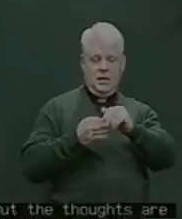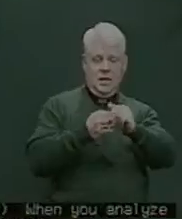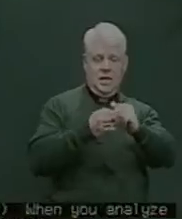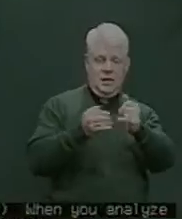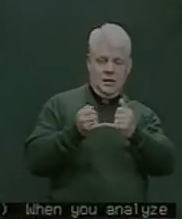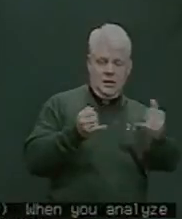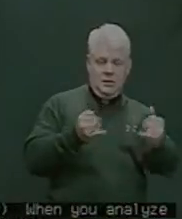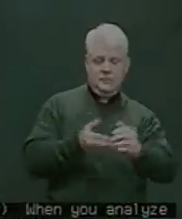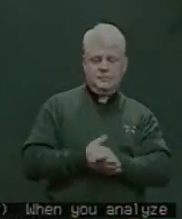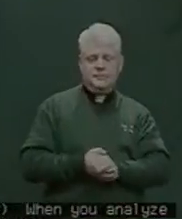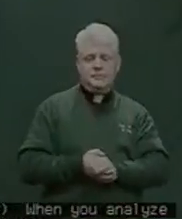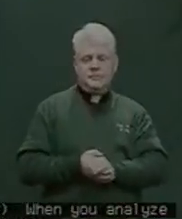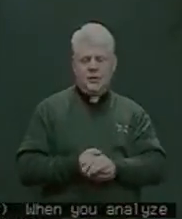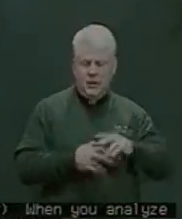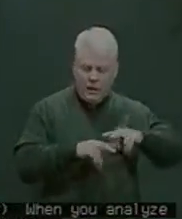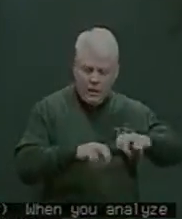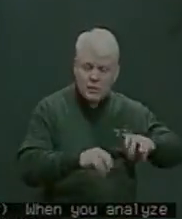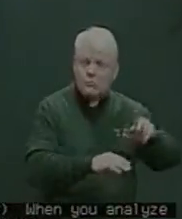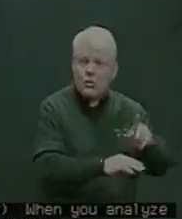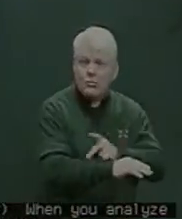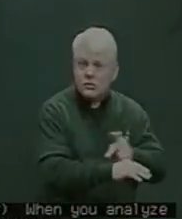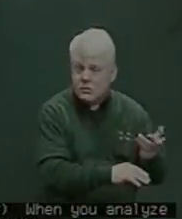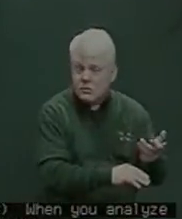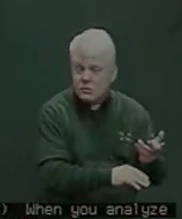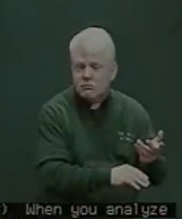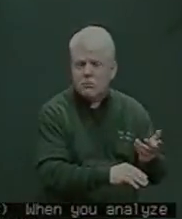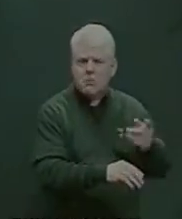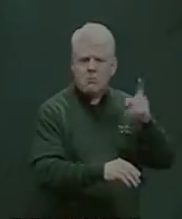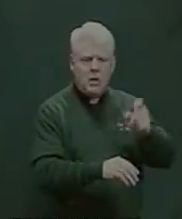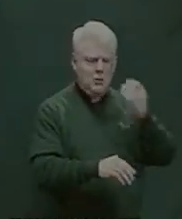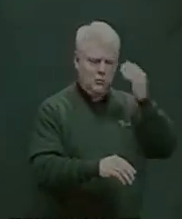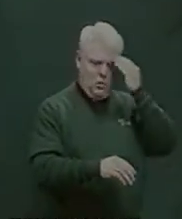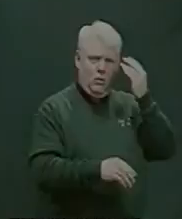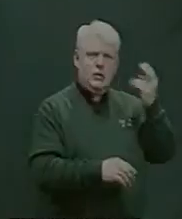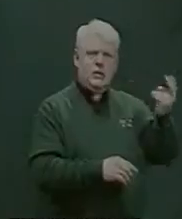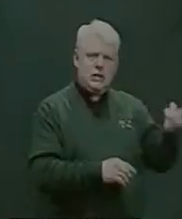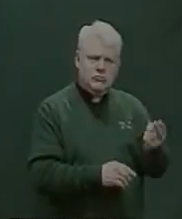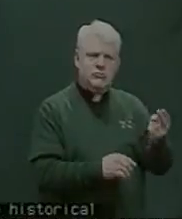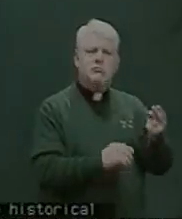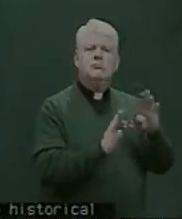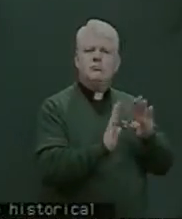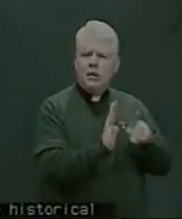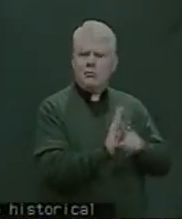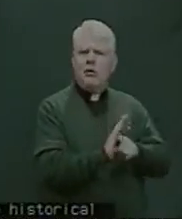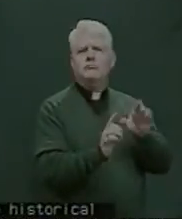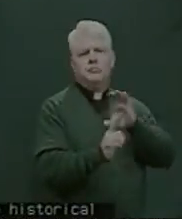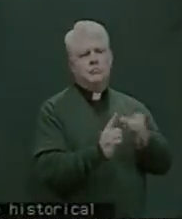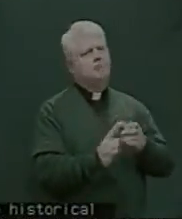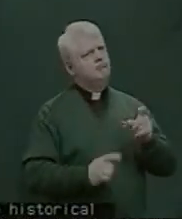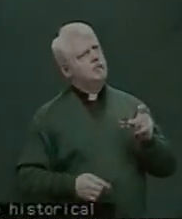12. When you analyze poetry, 13. You must know the historical background